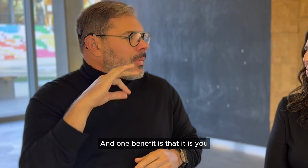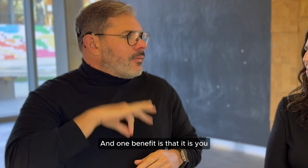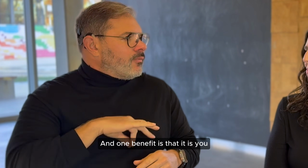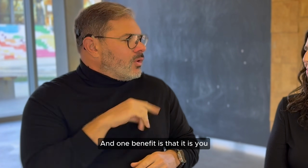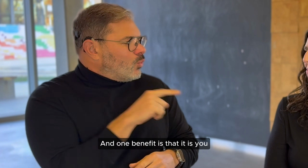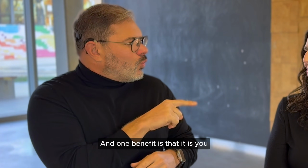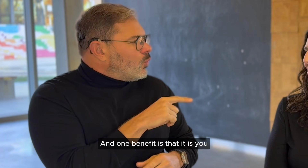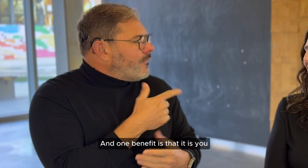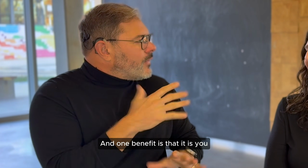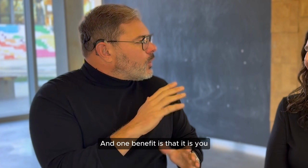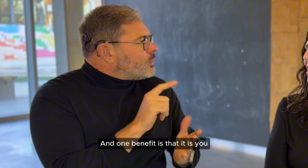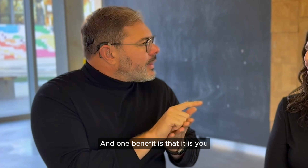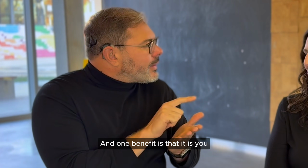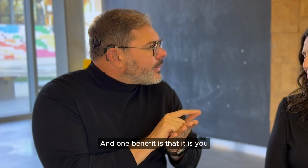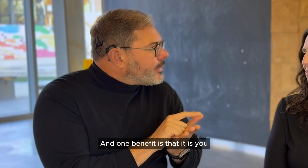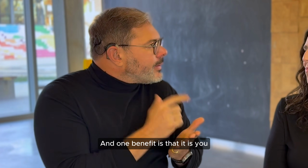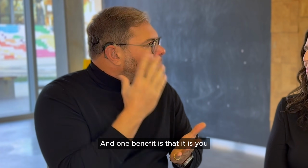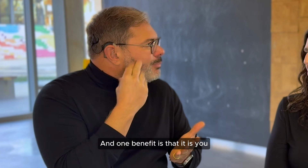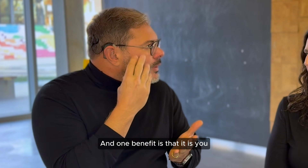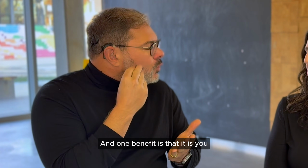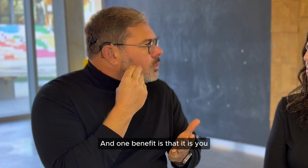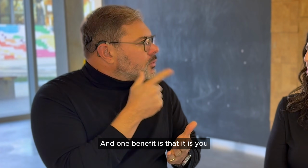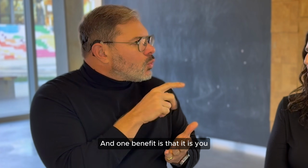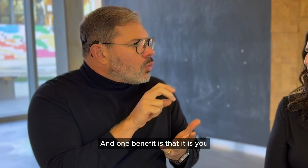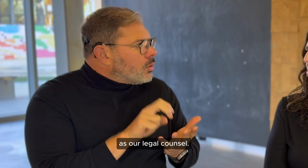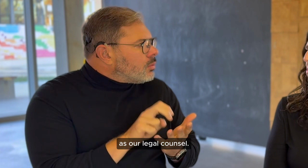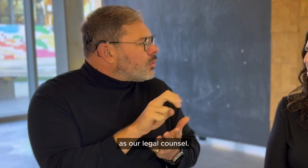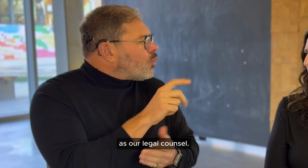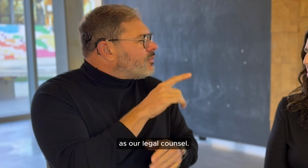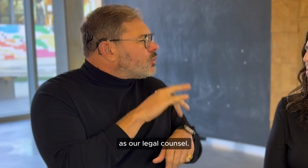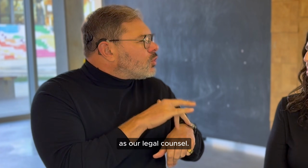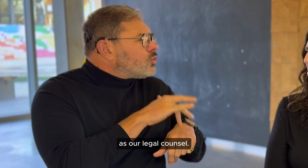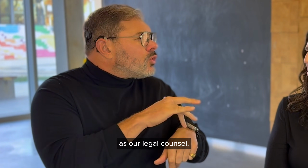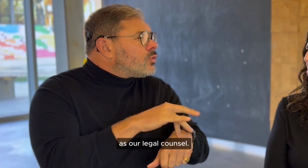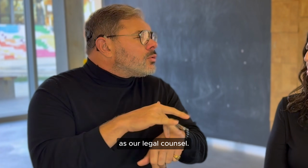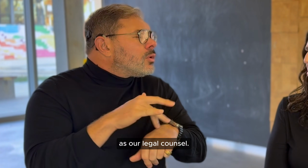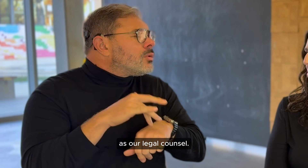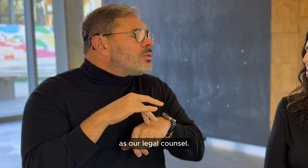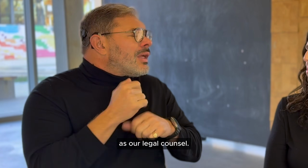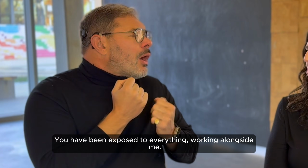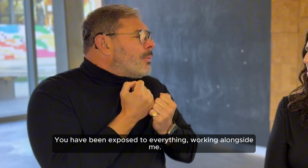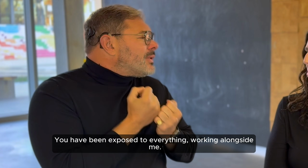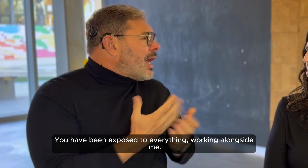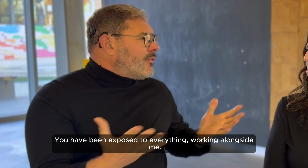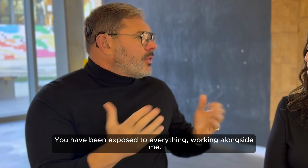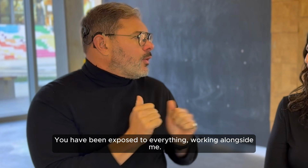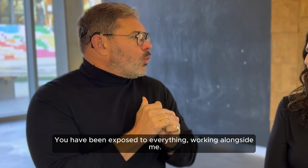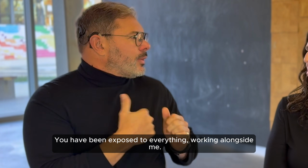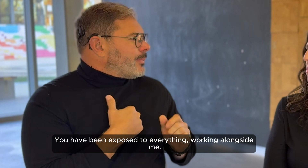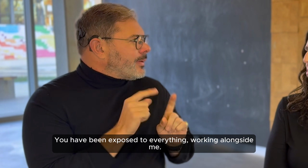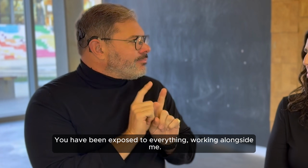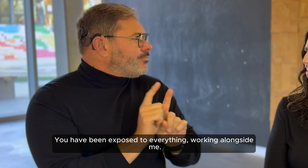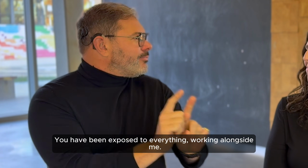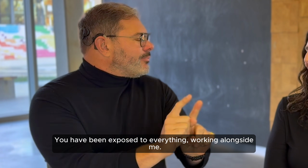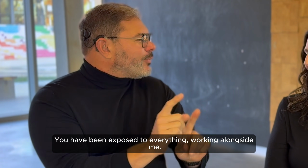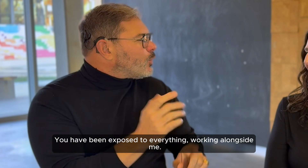And one nice benefit of it being you is, as our legal counsel, you've been exposed to everything